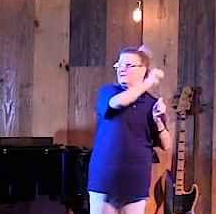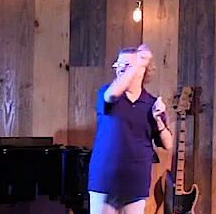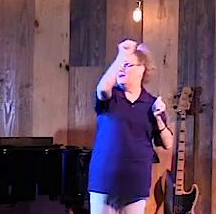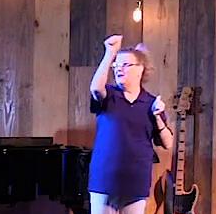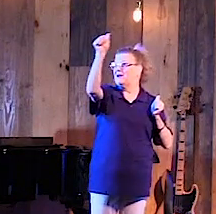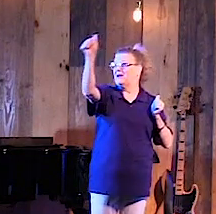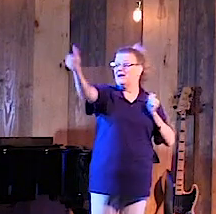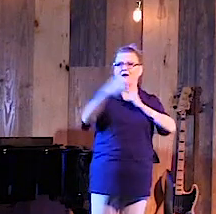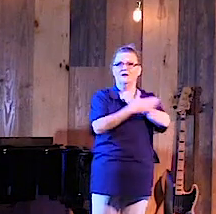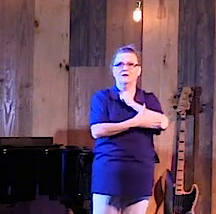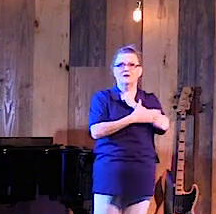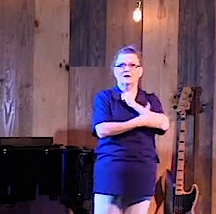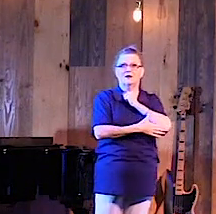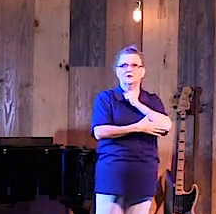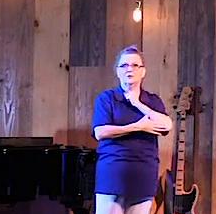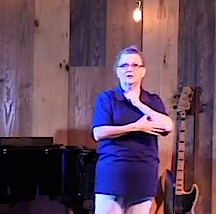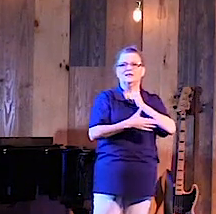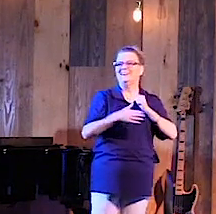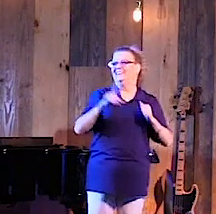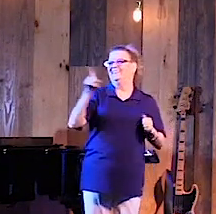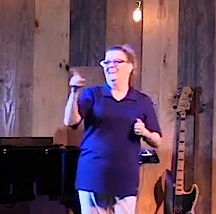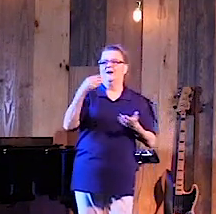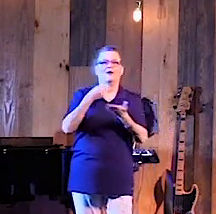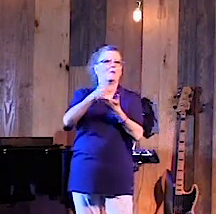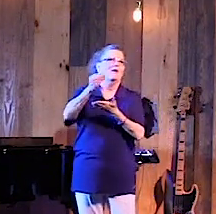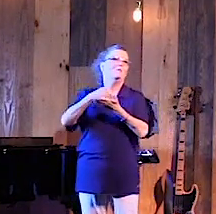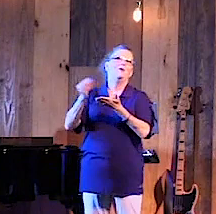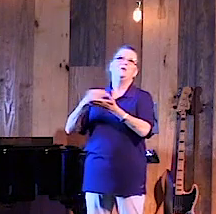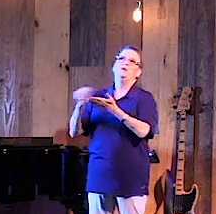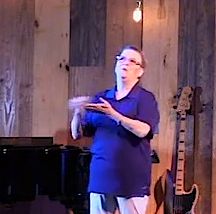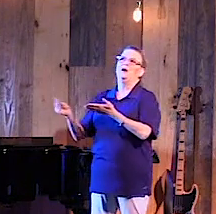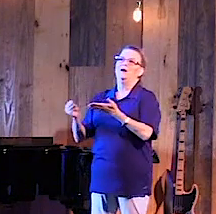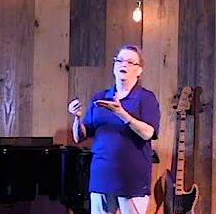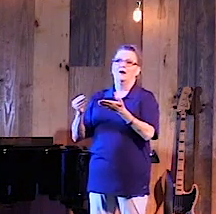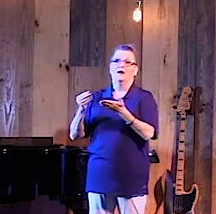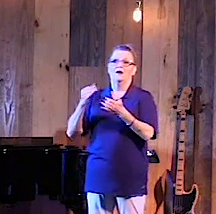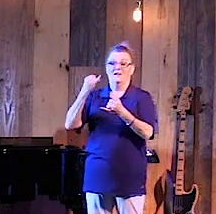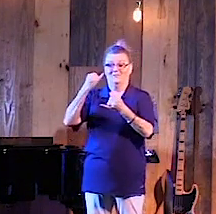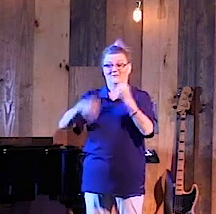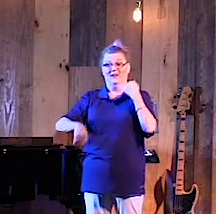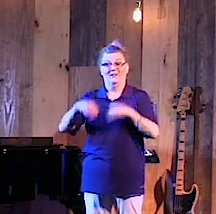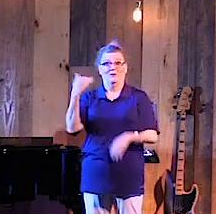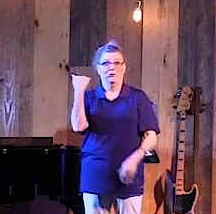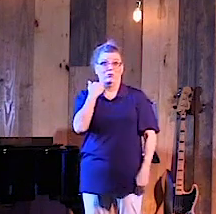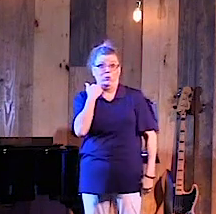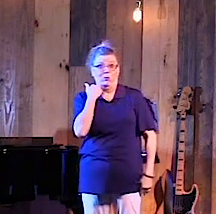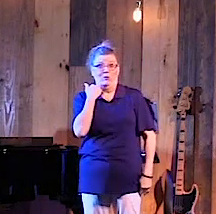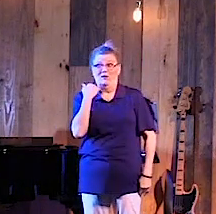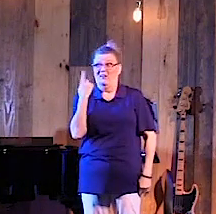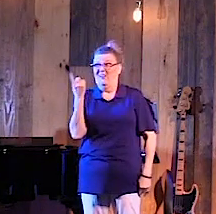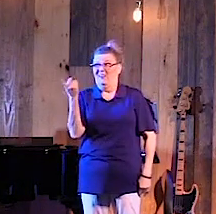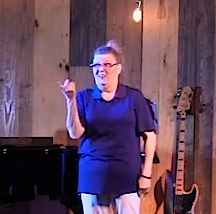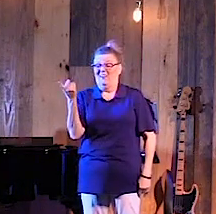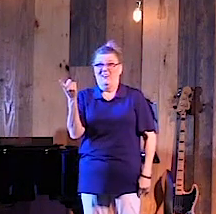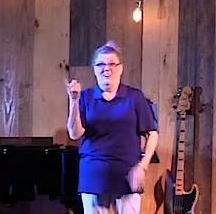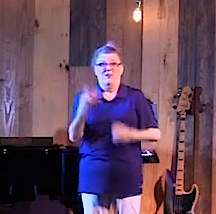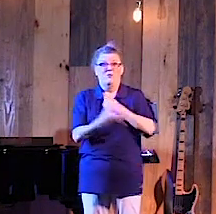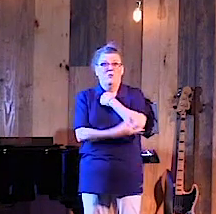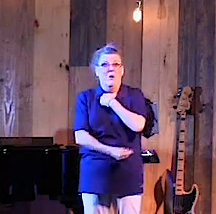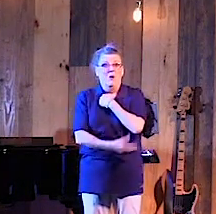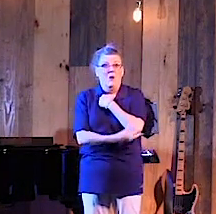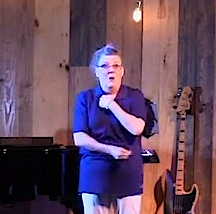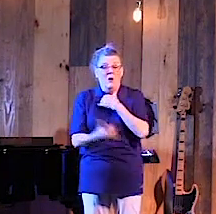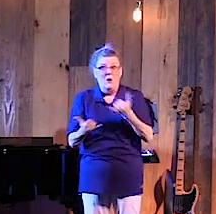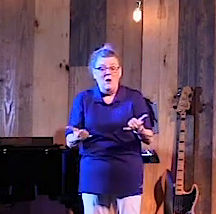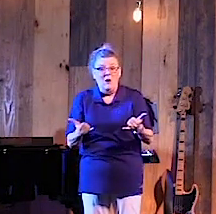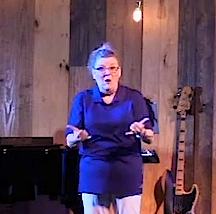his estate with loose living. Now, when he had spent everything, a severe famine occurred in that country, and he began to be impoverished. So he